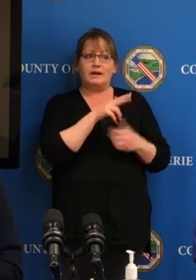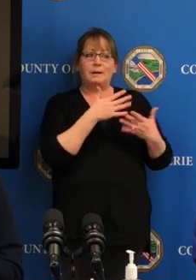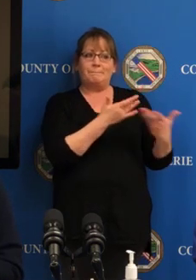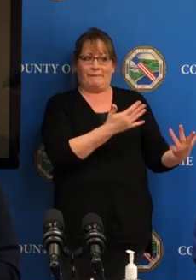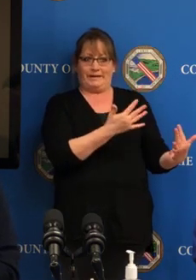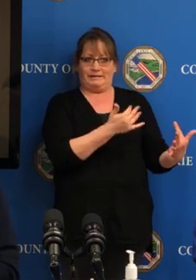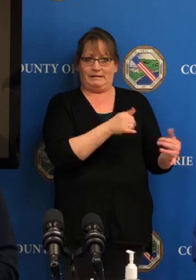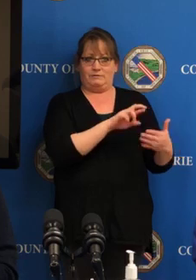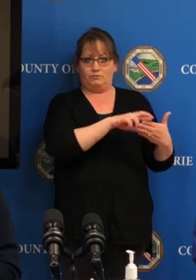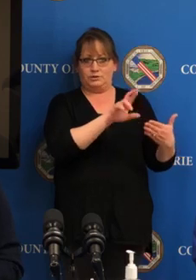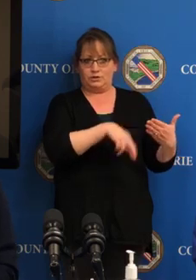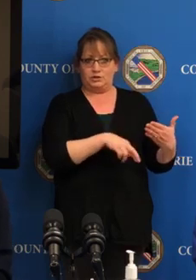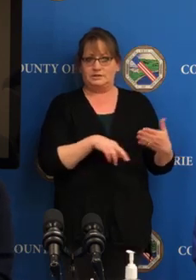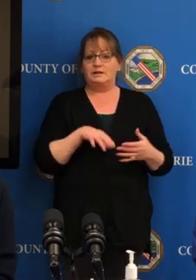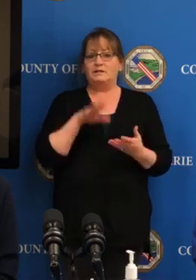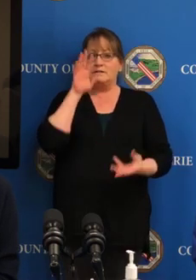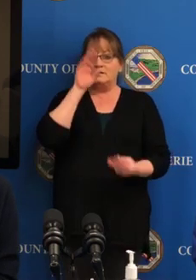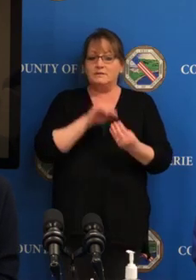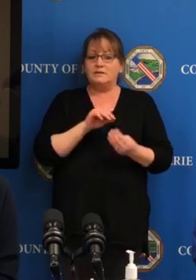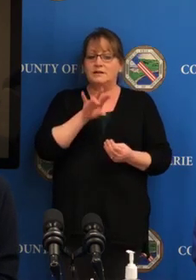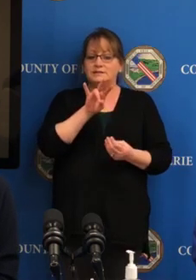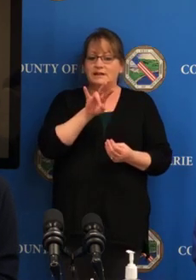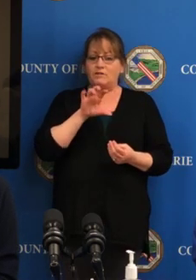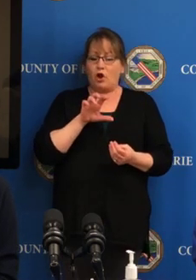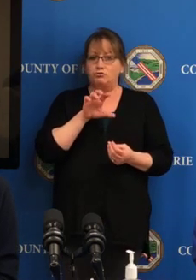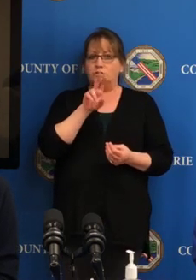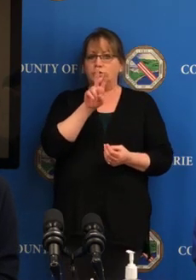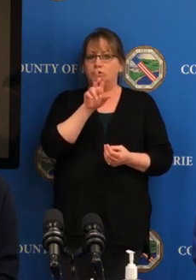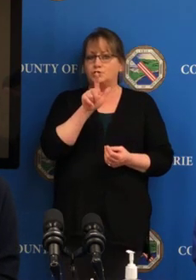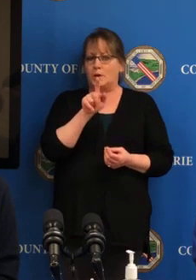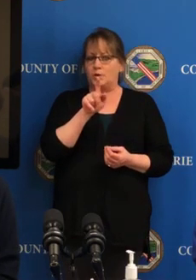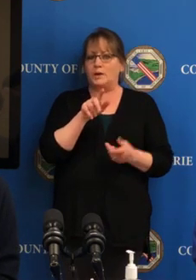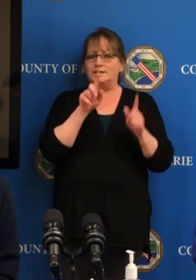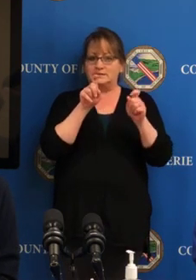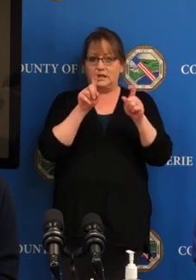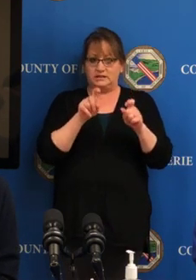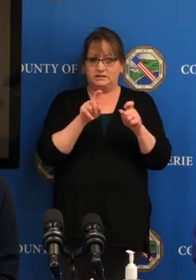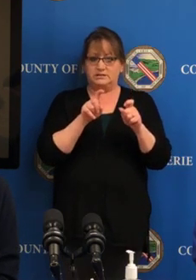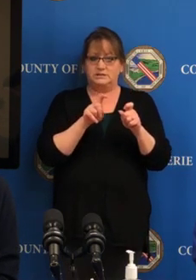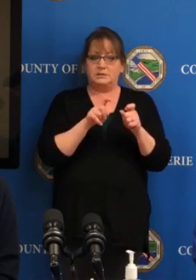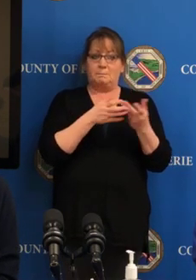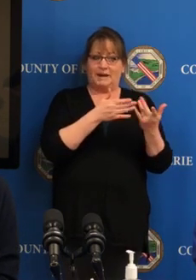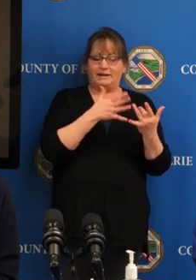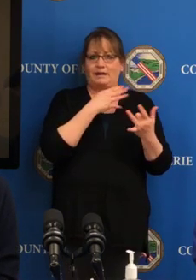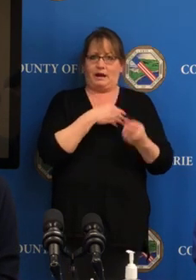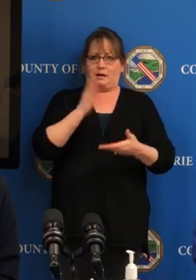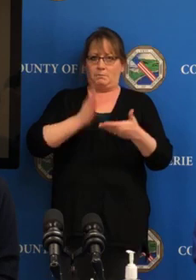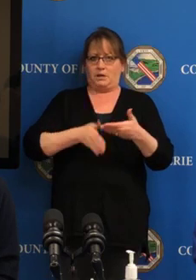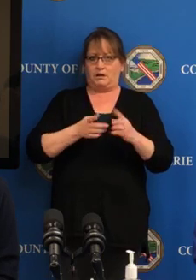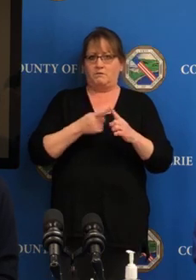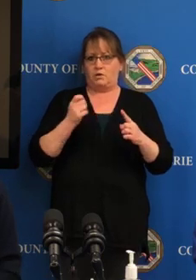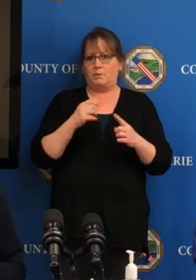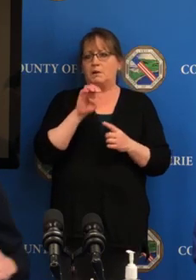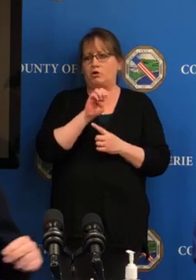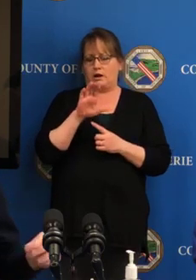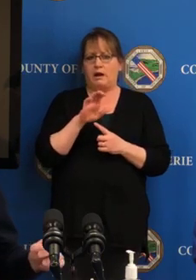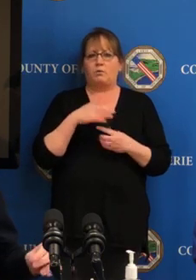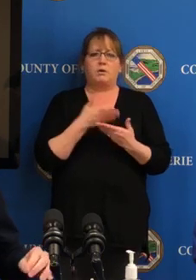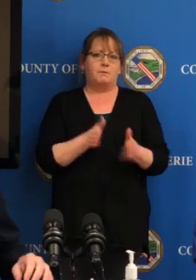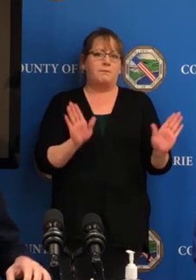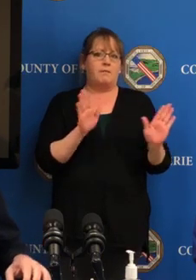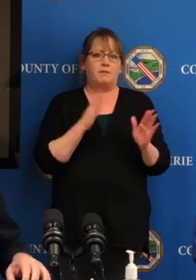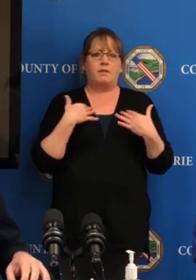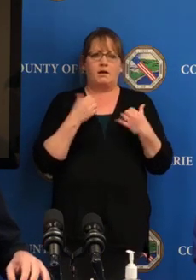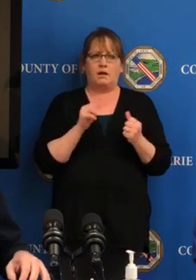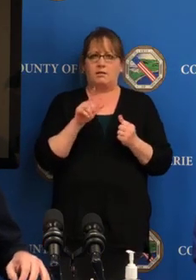residents. And there are 721 tests that have been completed or pending by the Erie County Public Health Lab, but more tests have been